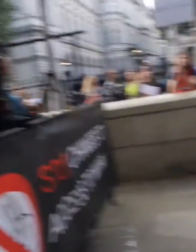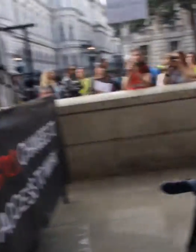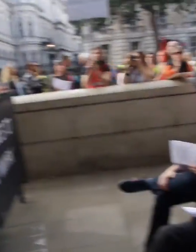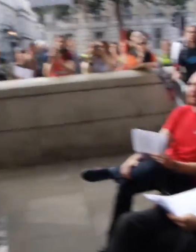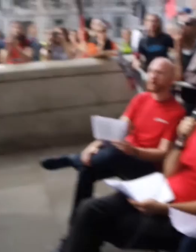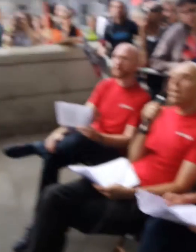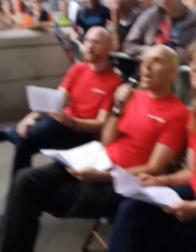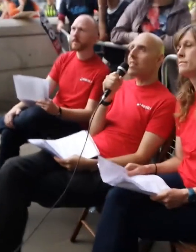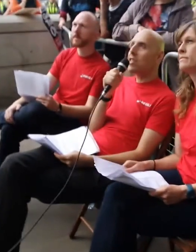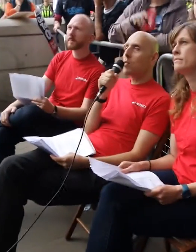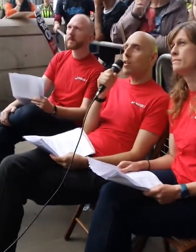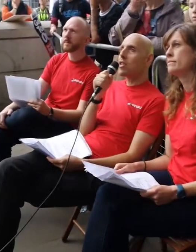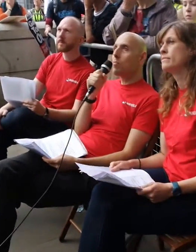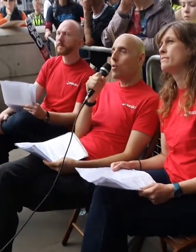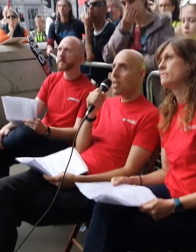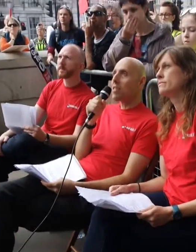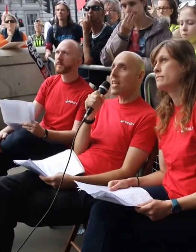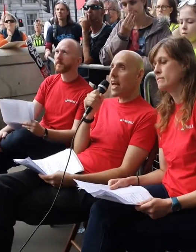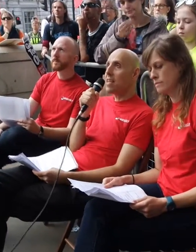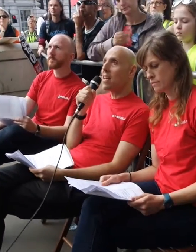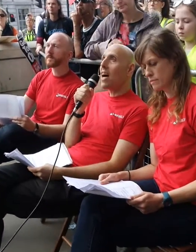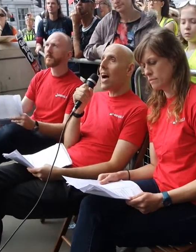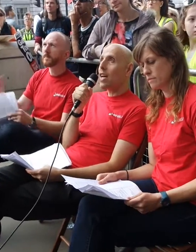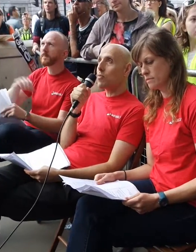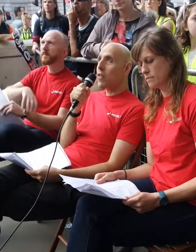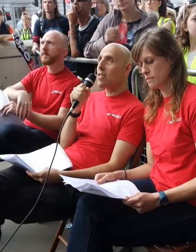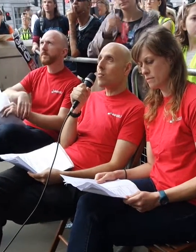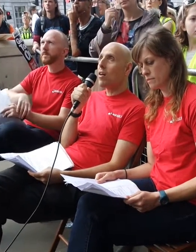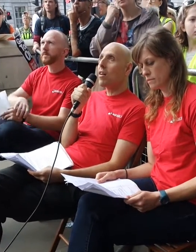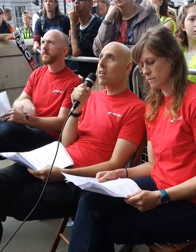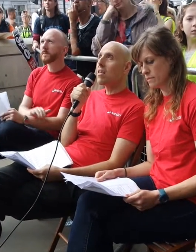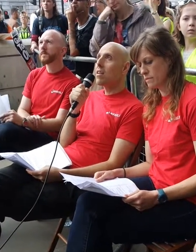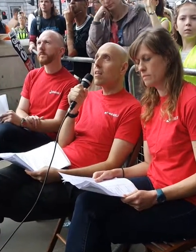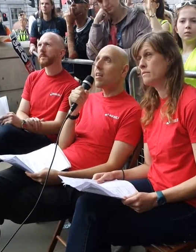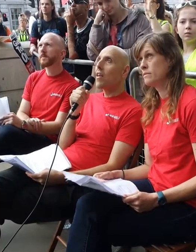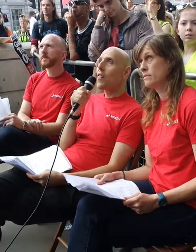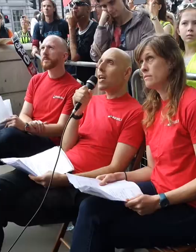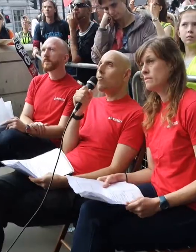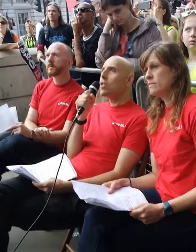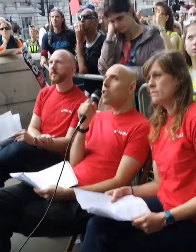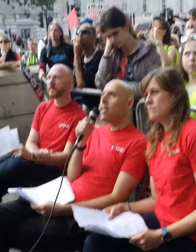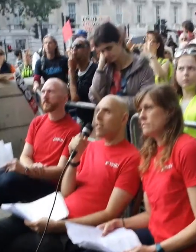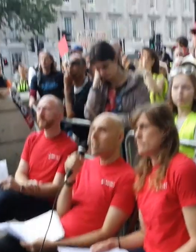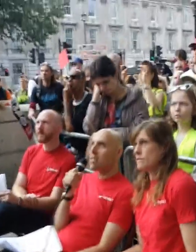We need access to work to support us to get and progress at work. The government changes